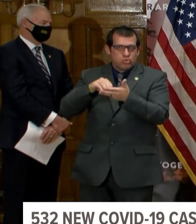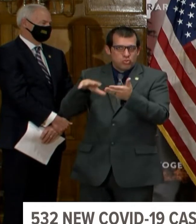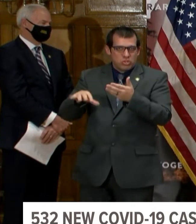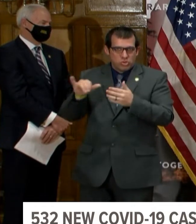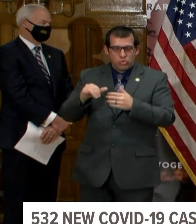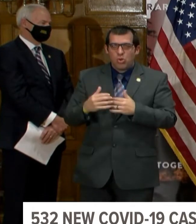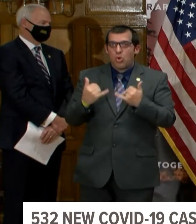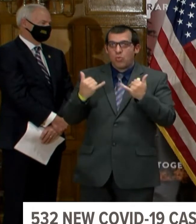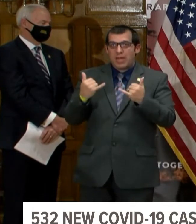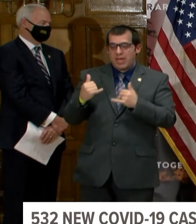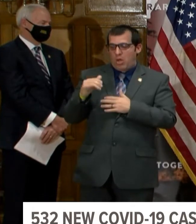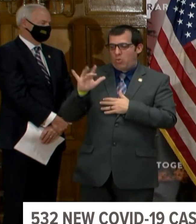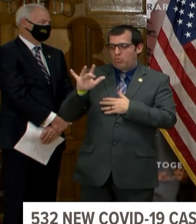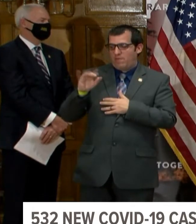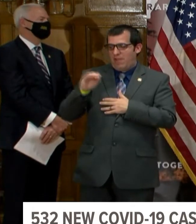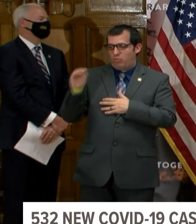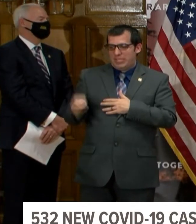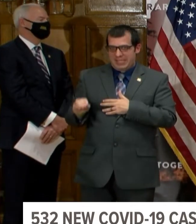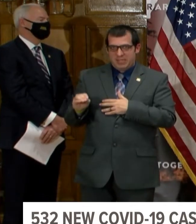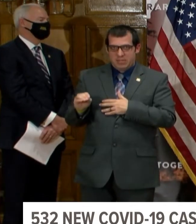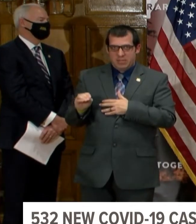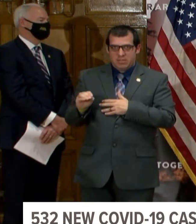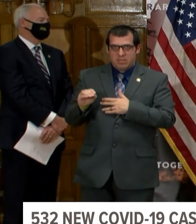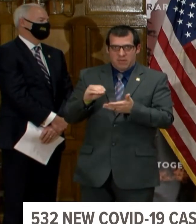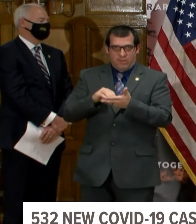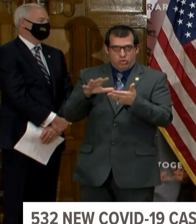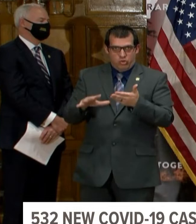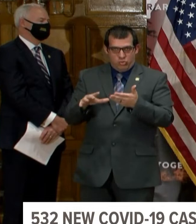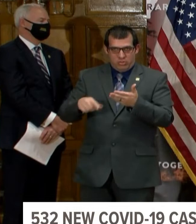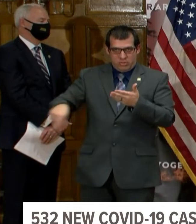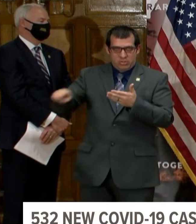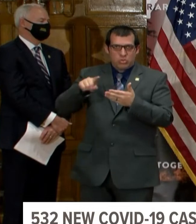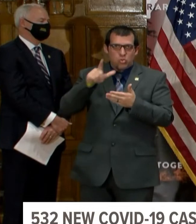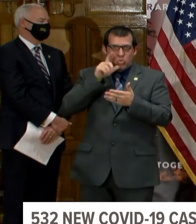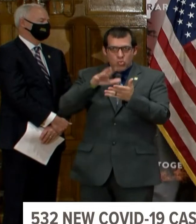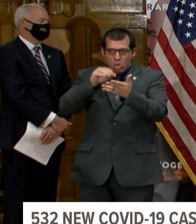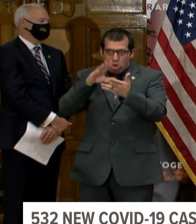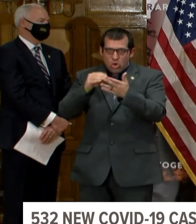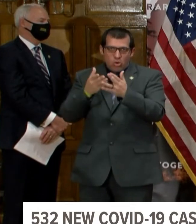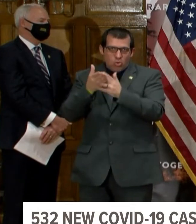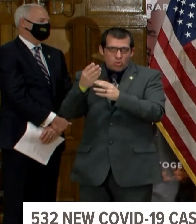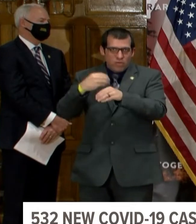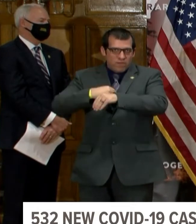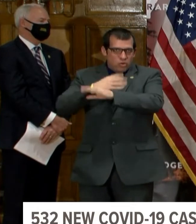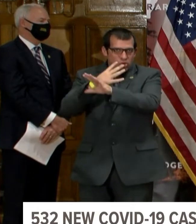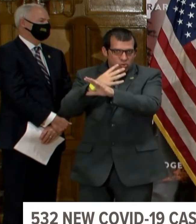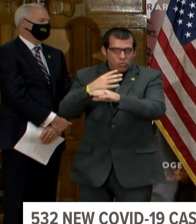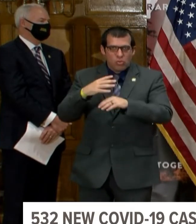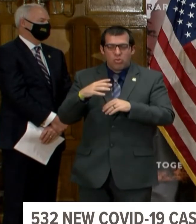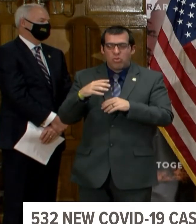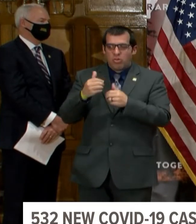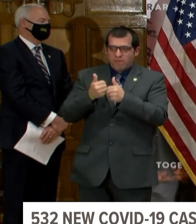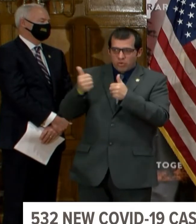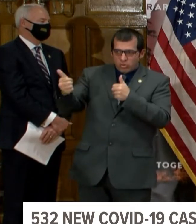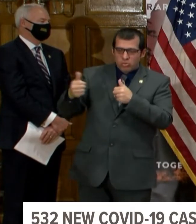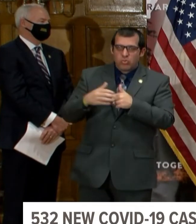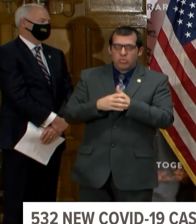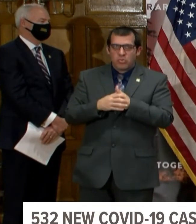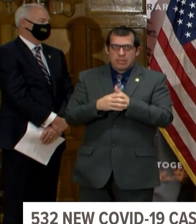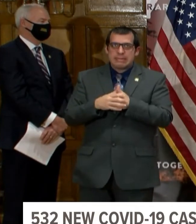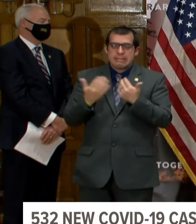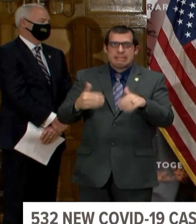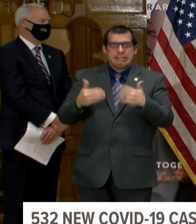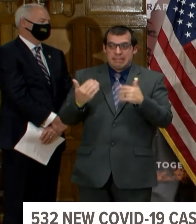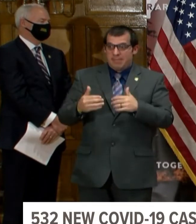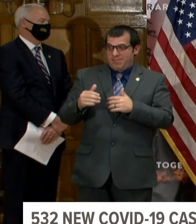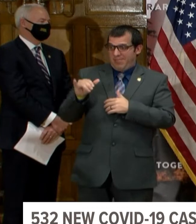have about 25% of our students who are virtual learners, and we know that in many cases that takes